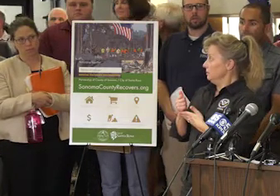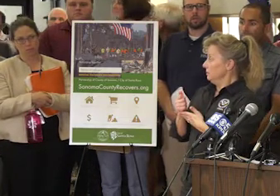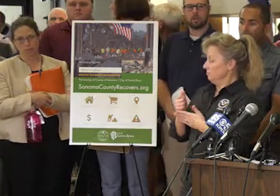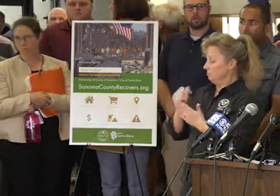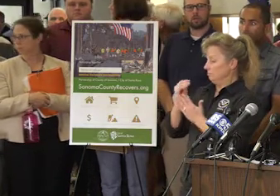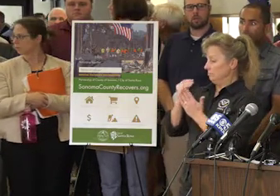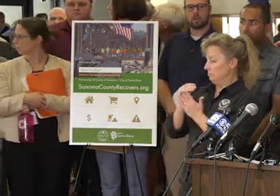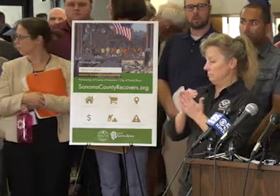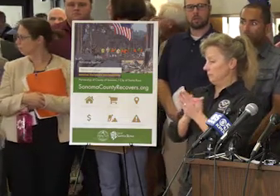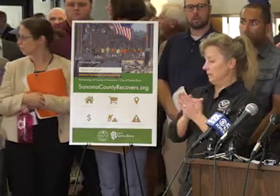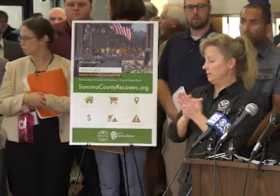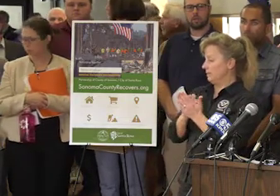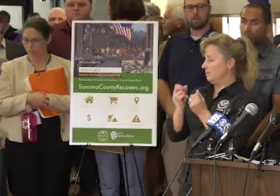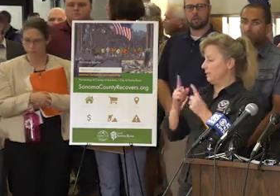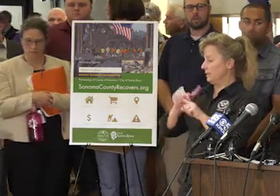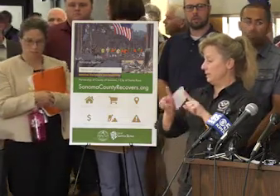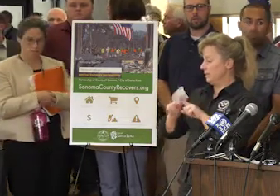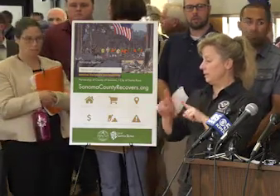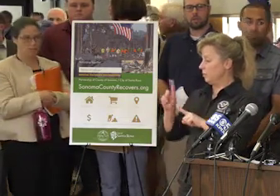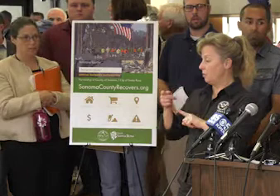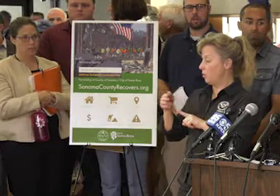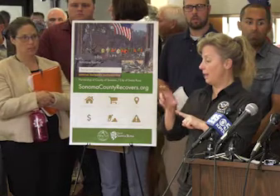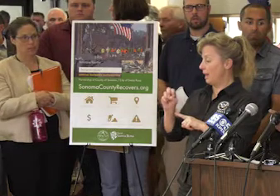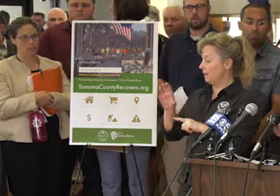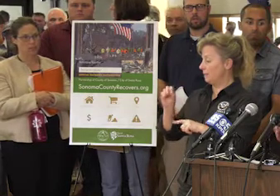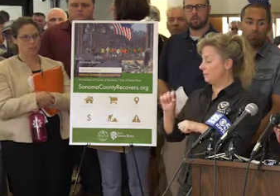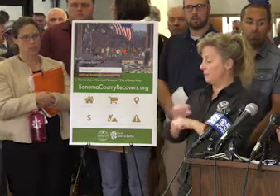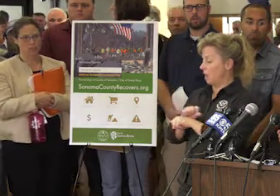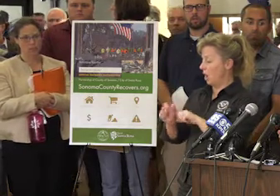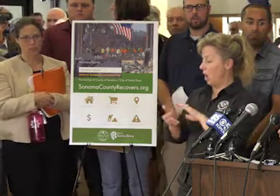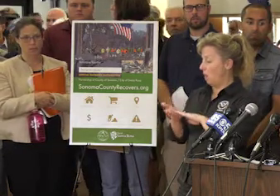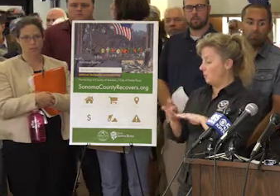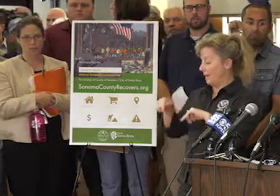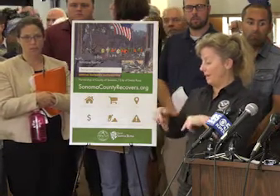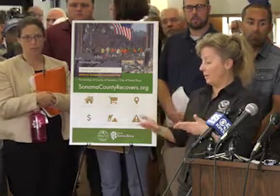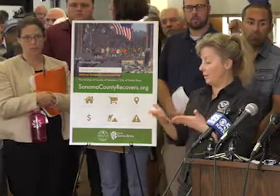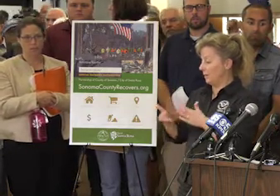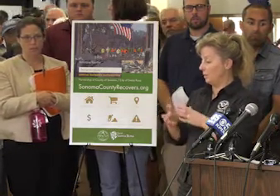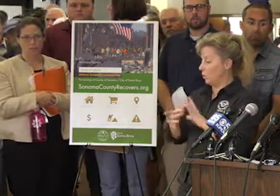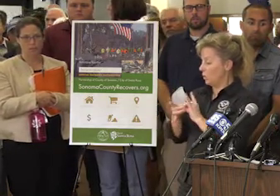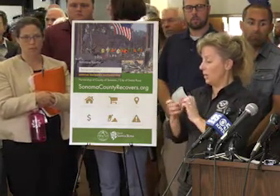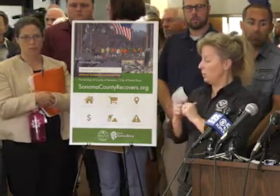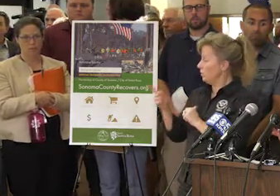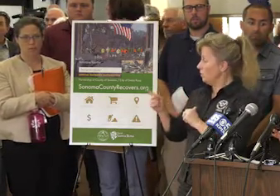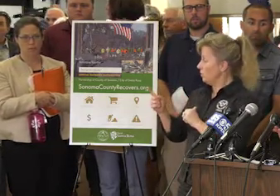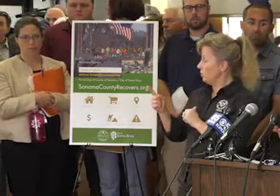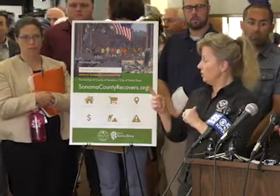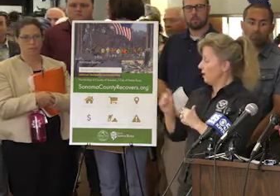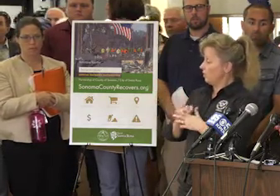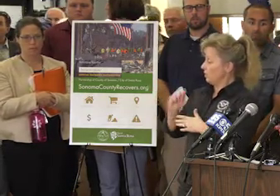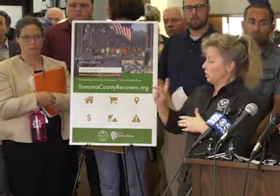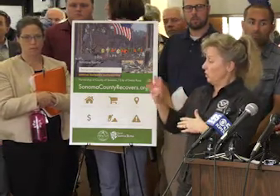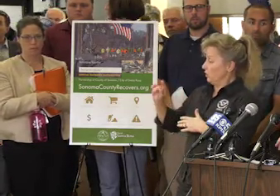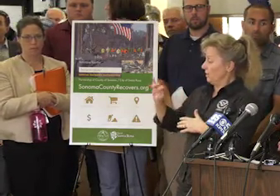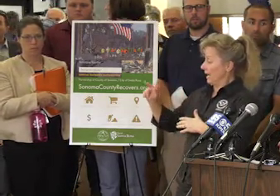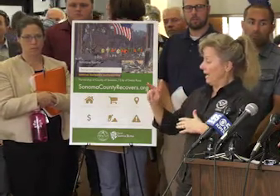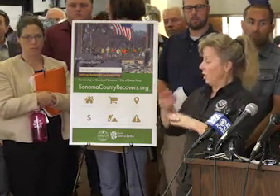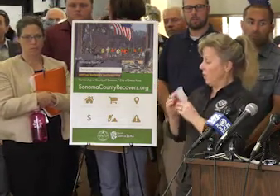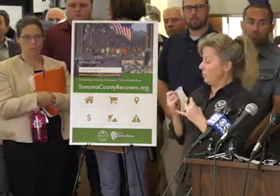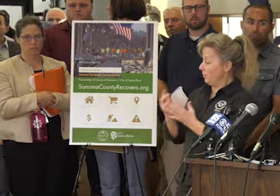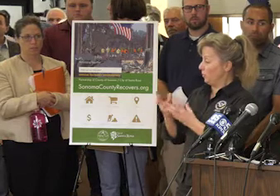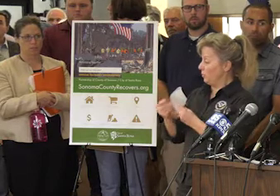list of the various propane companies that operate in the county so that we can coordinate with you regarding either the return of your tanks on the